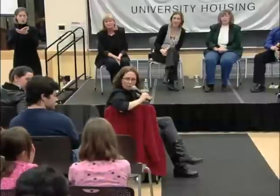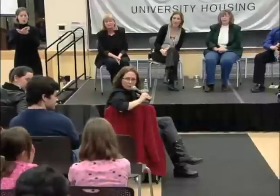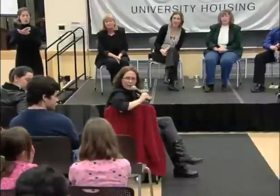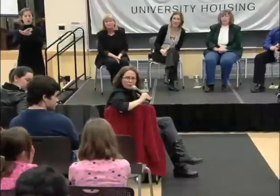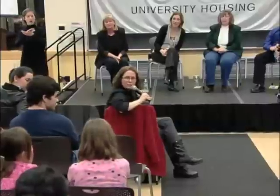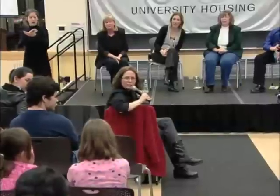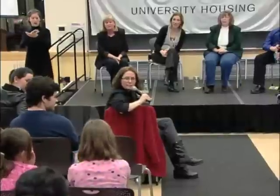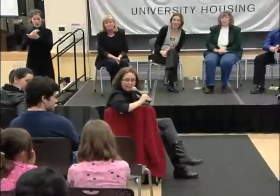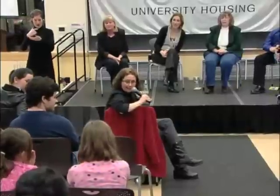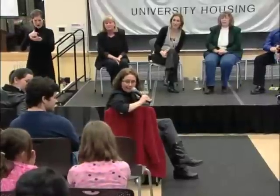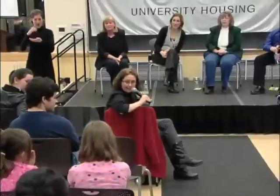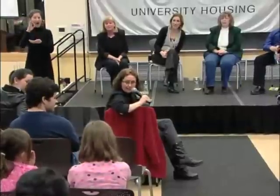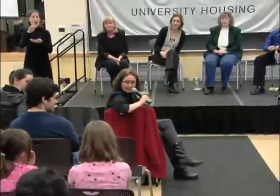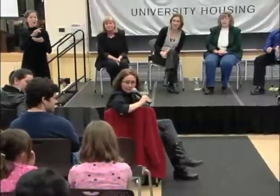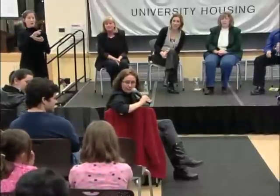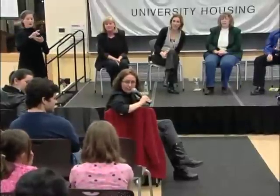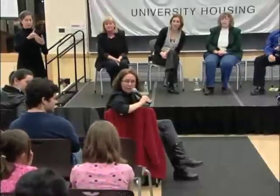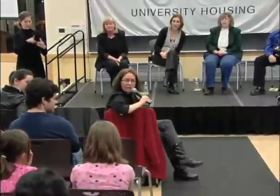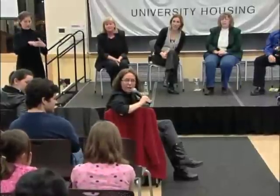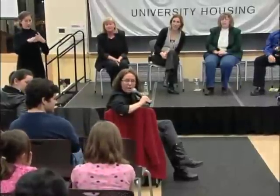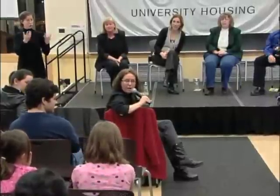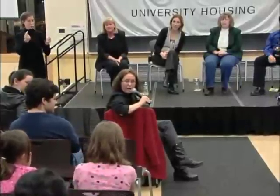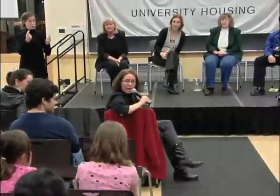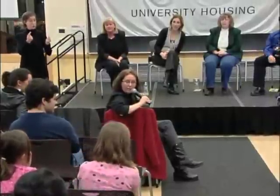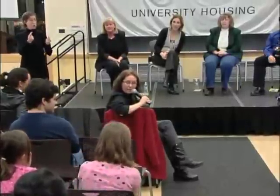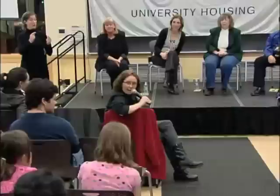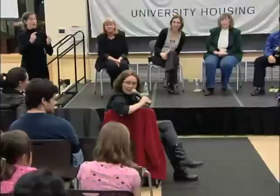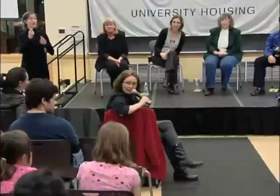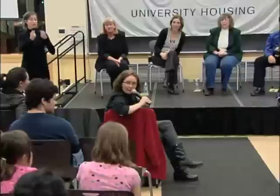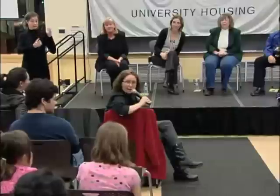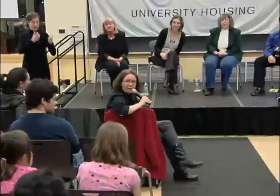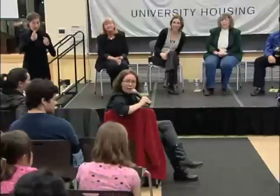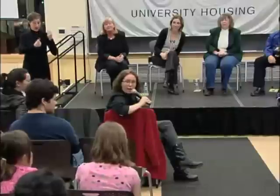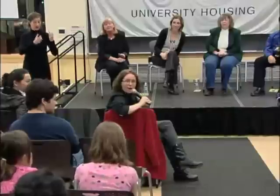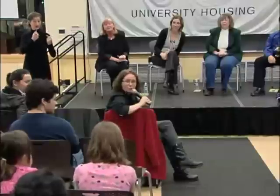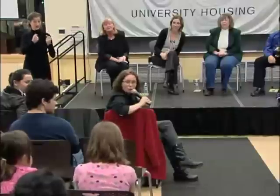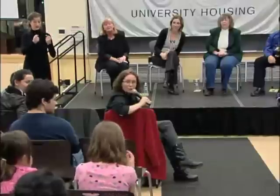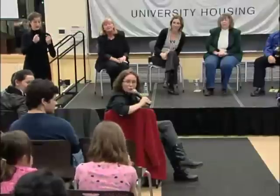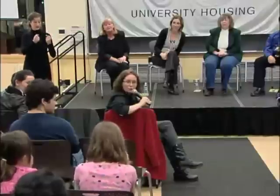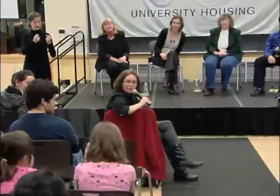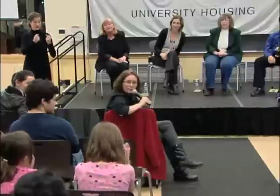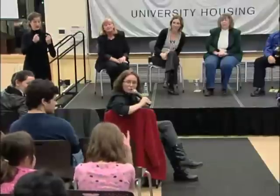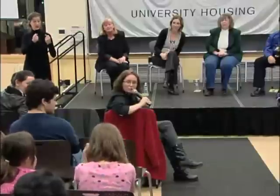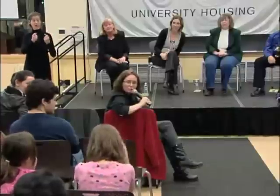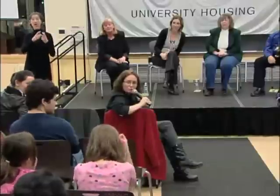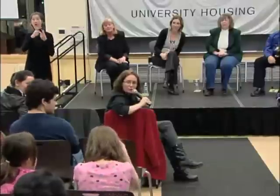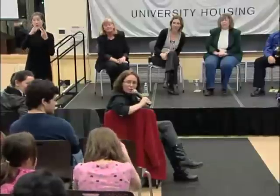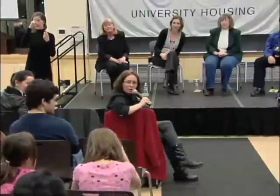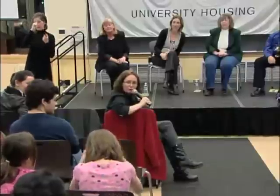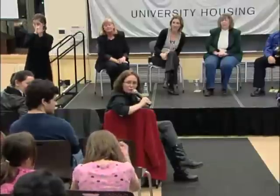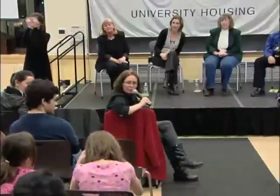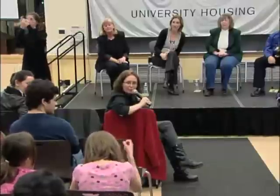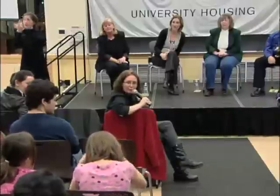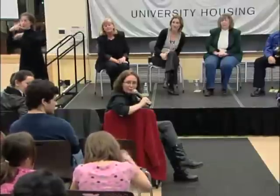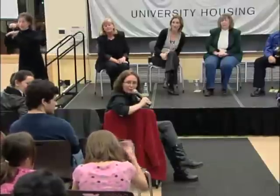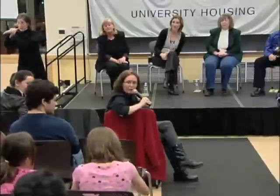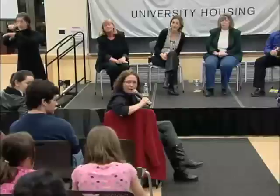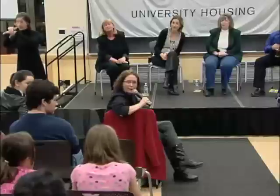First, I would sign it, and then I would change it to English, and it was really hard for me to figure out how to get all